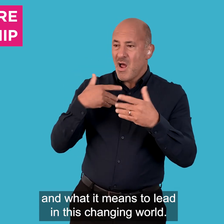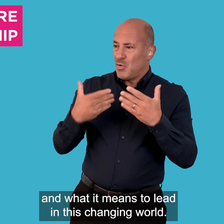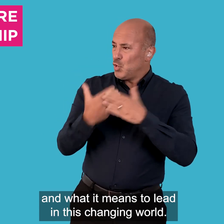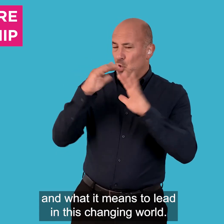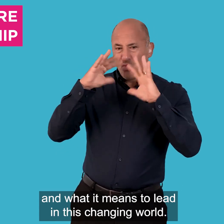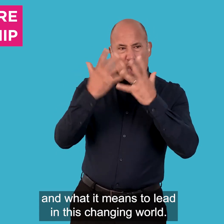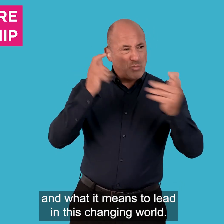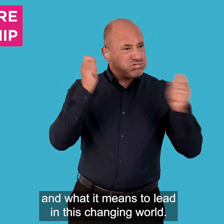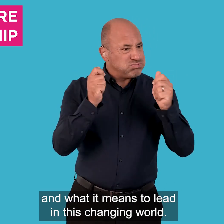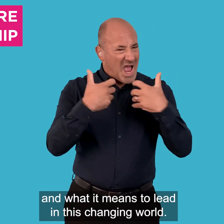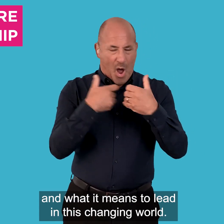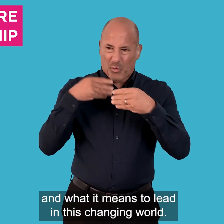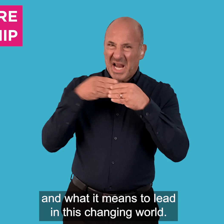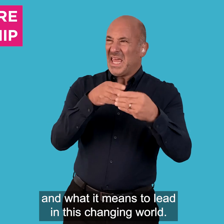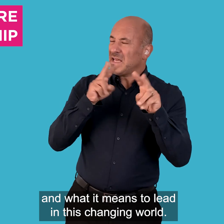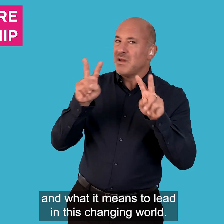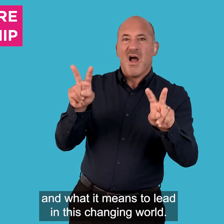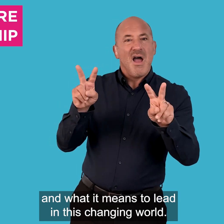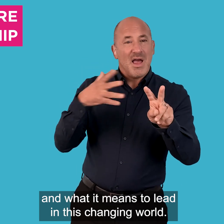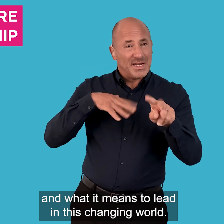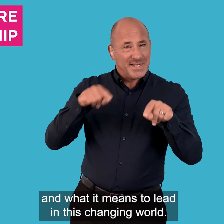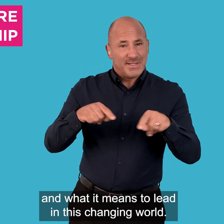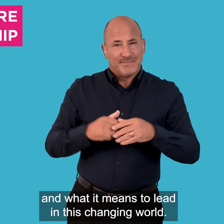and what it means to lead in this changing world.